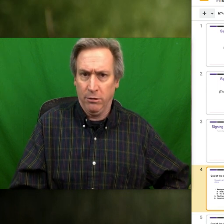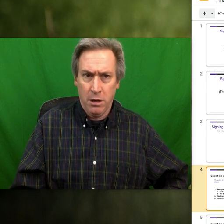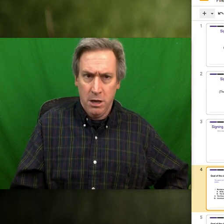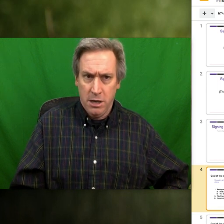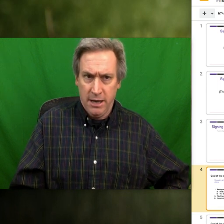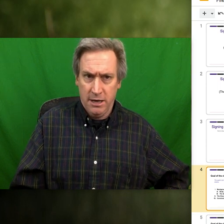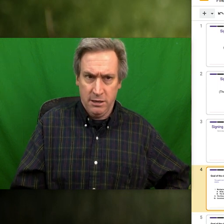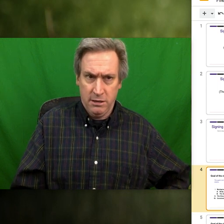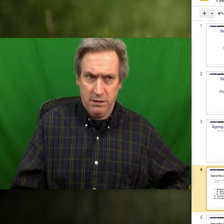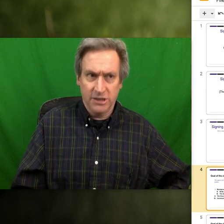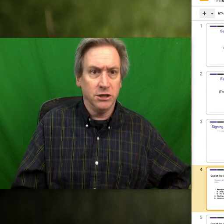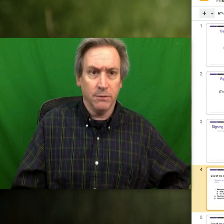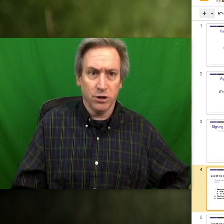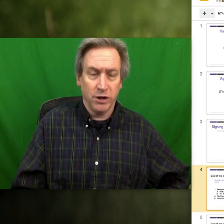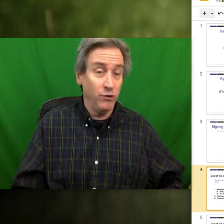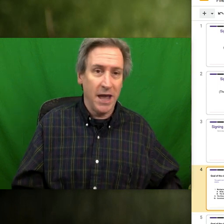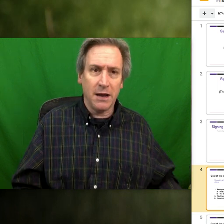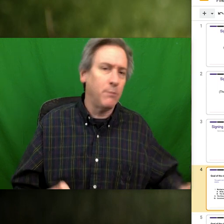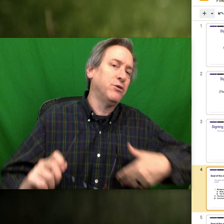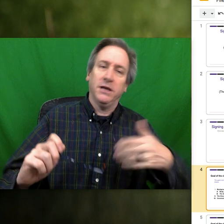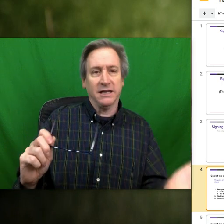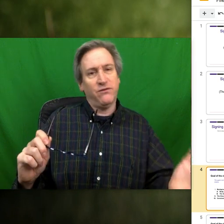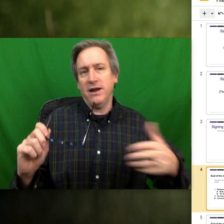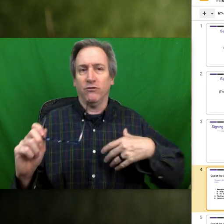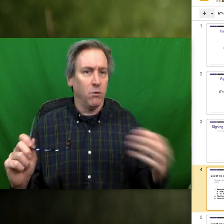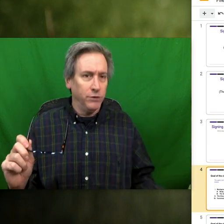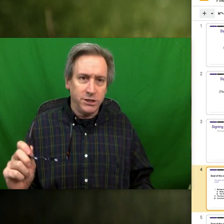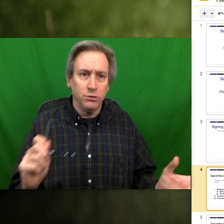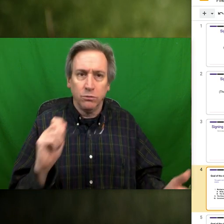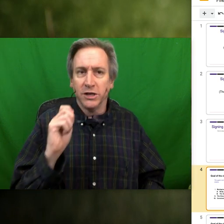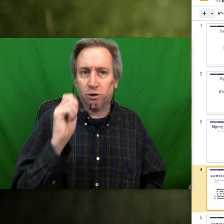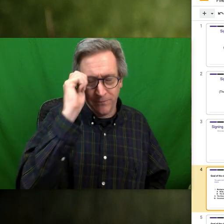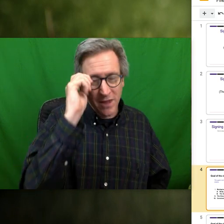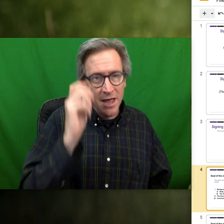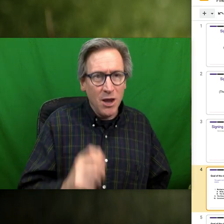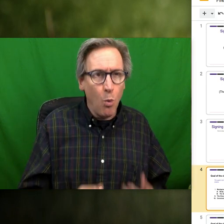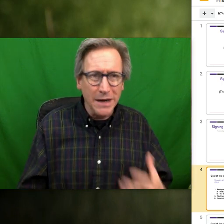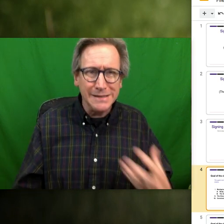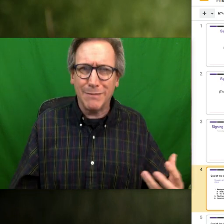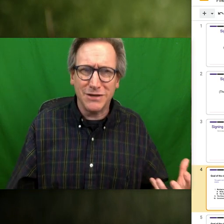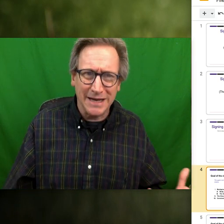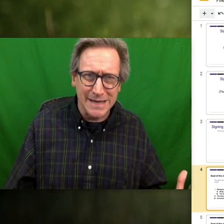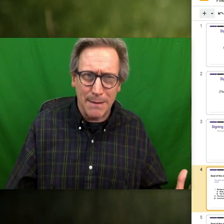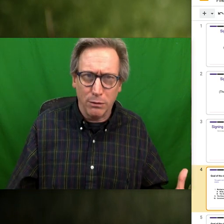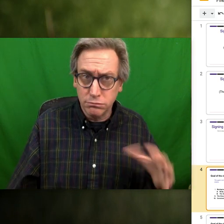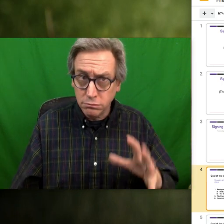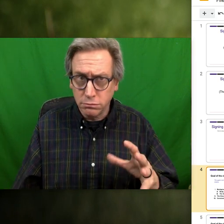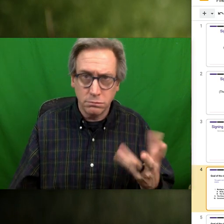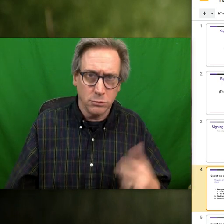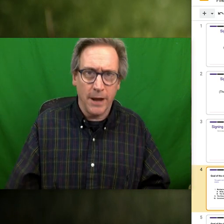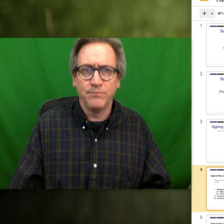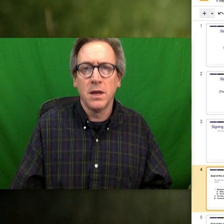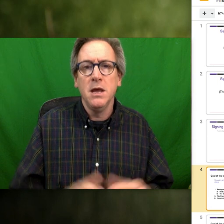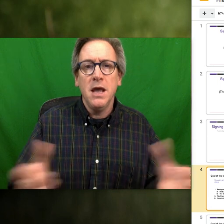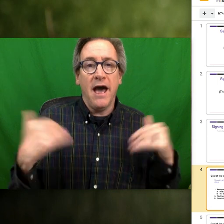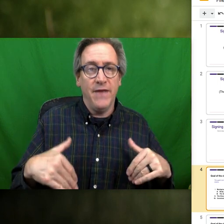example. And that's a good number to show. If you can't come up with three, that's fine. If there are only two, that's great. One isn't much of an example.